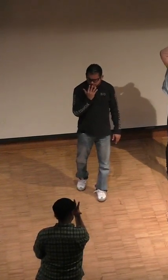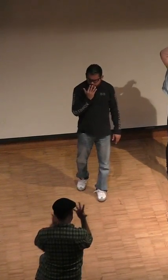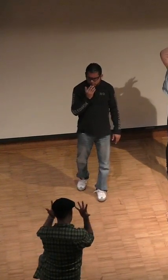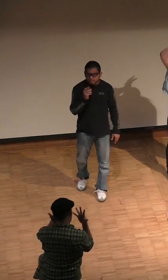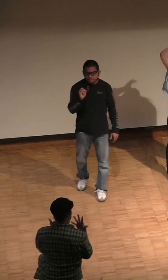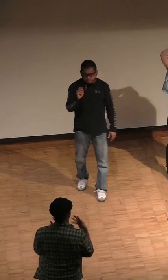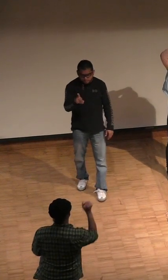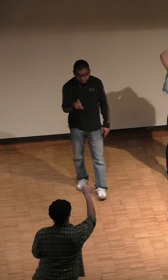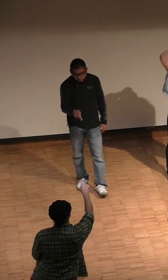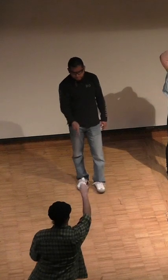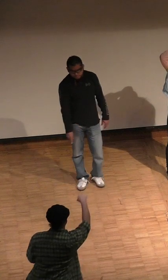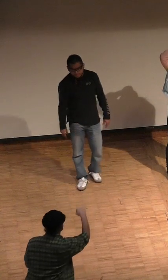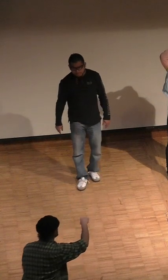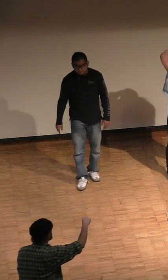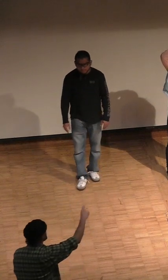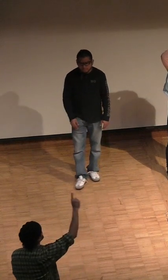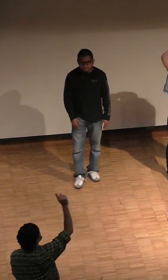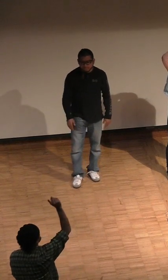Wait, this is sad, right? Yes.